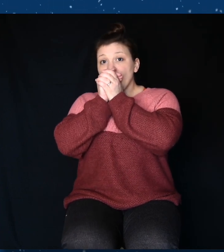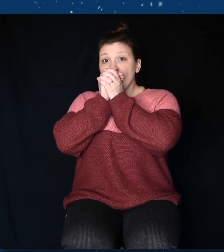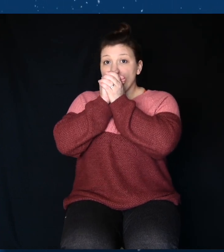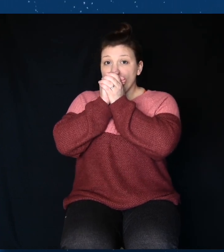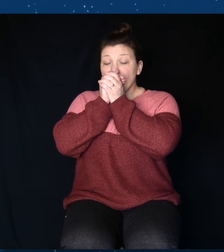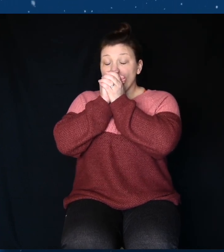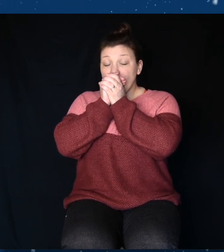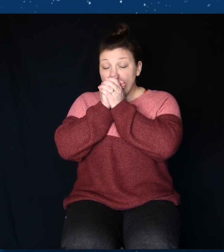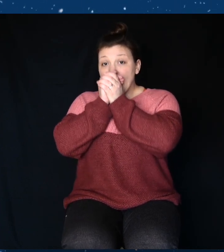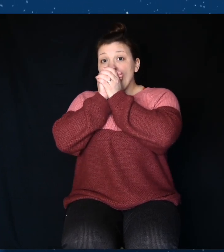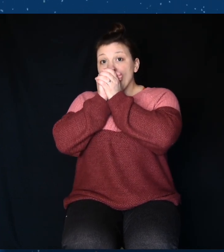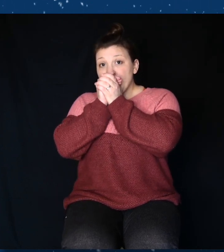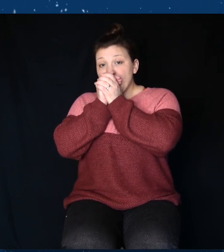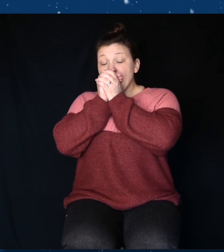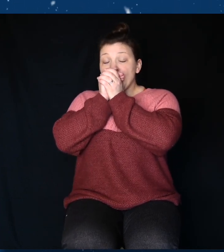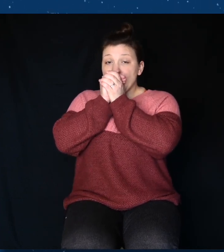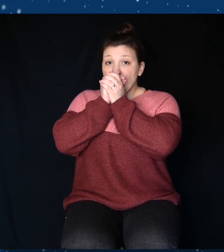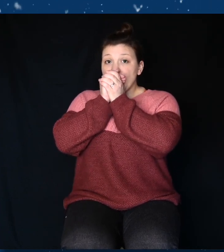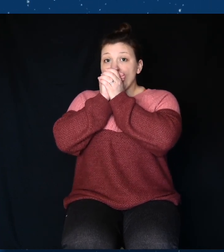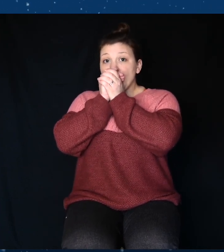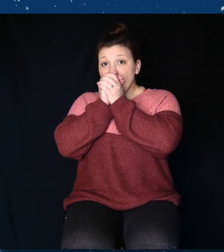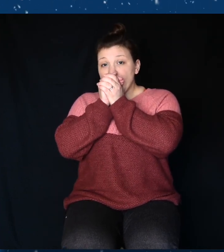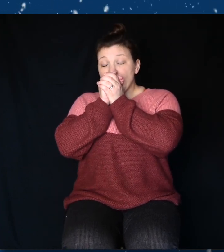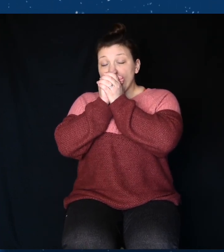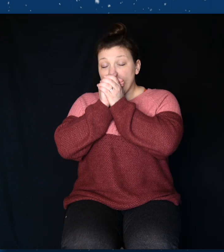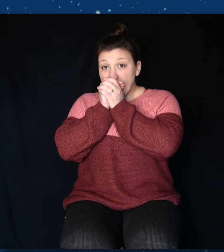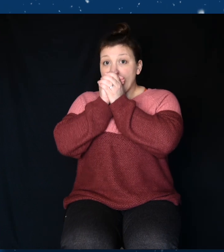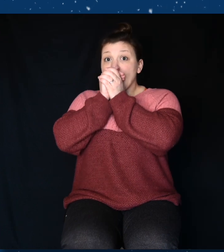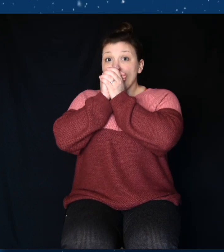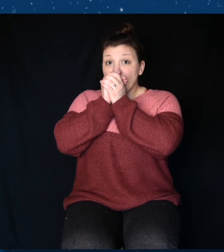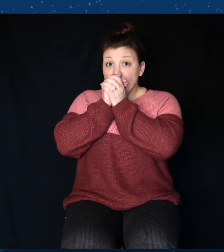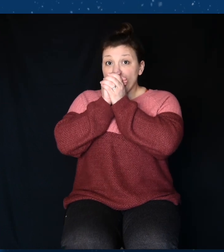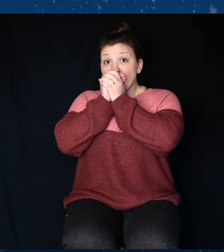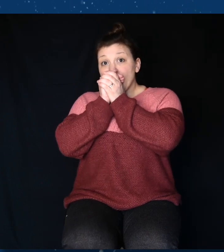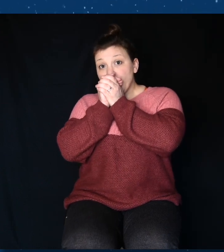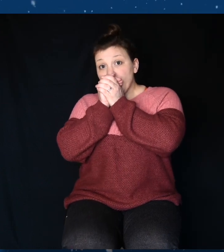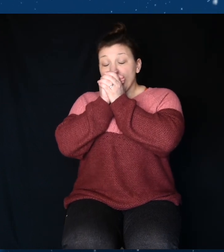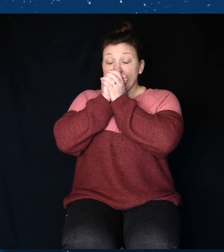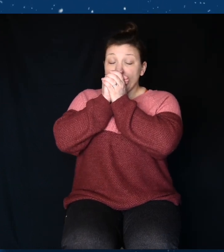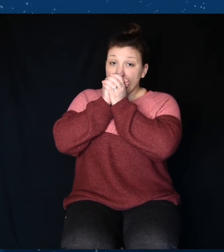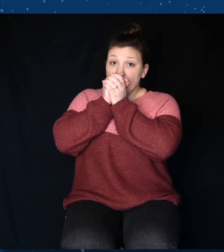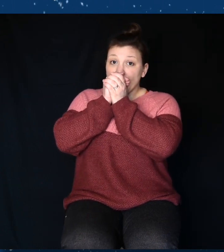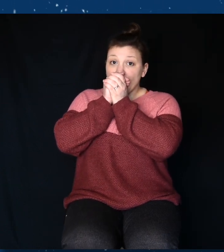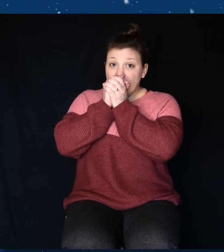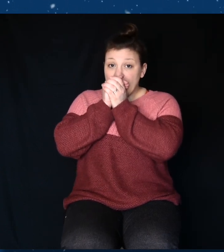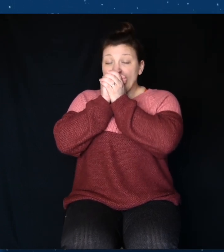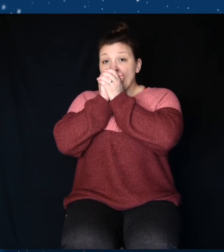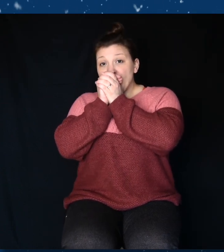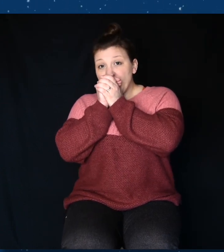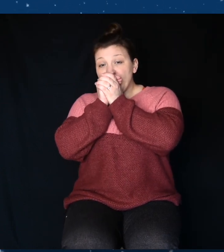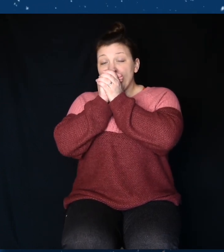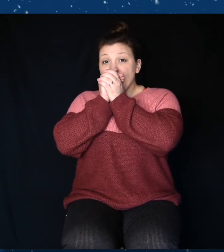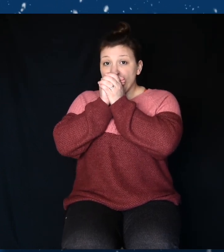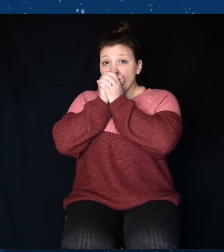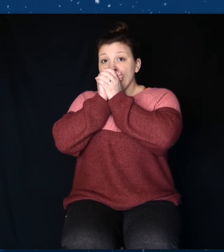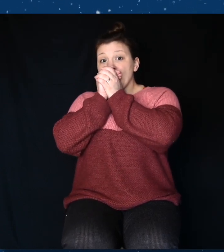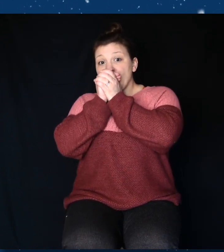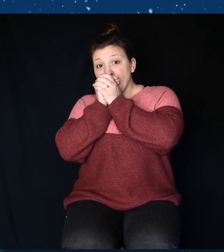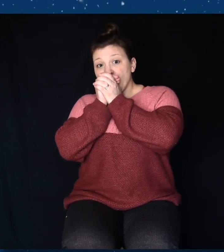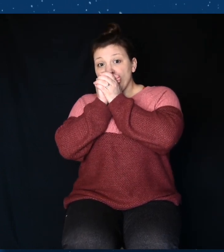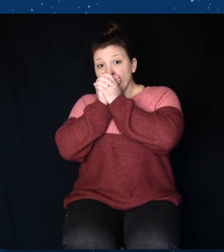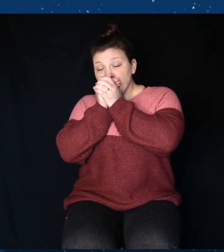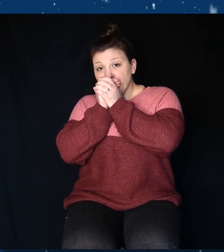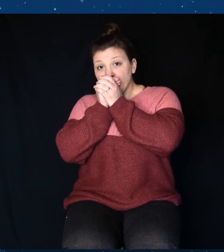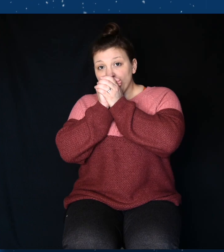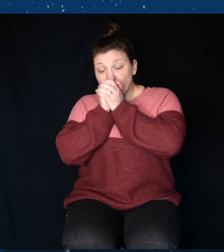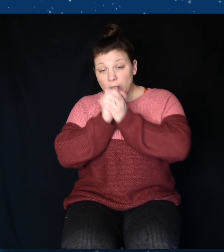leaves drop, bare trees wrap up for the big freeze, when the cold wind blows.